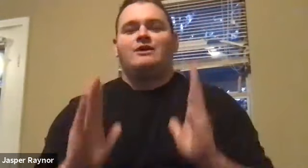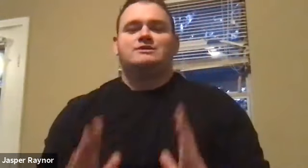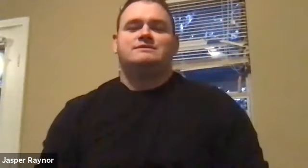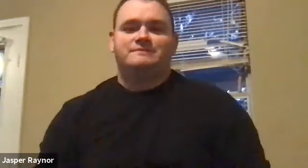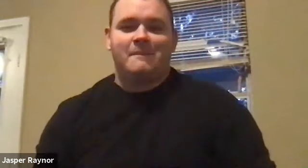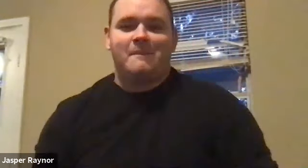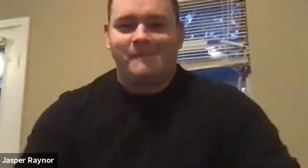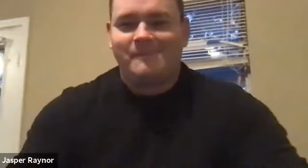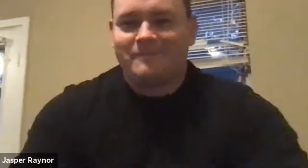House.